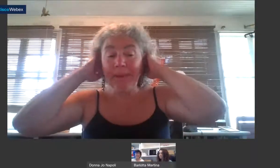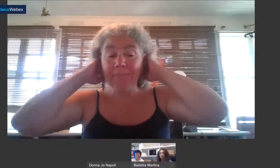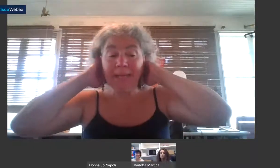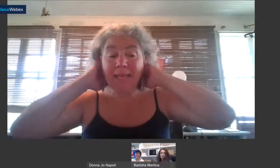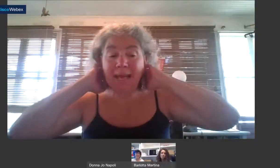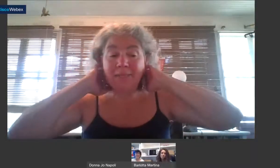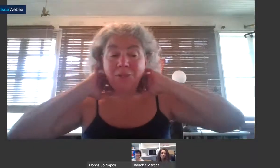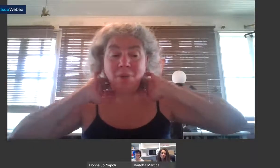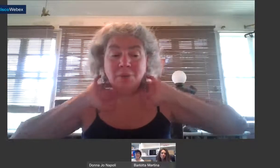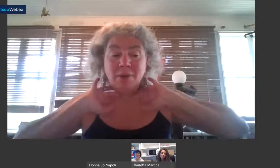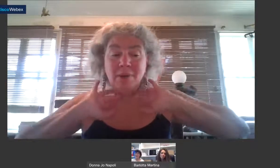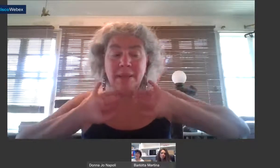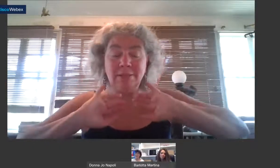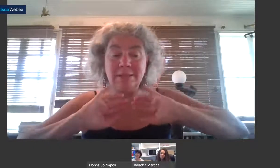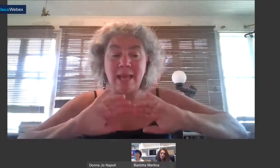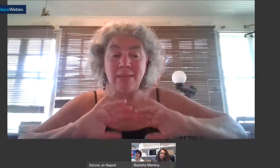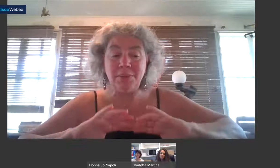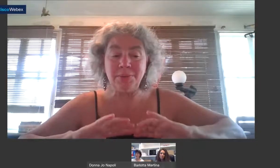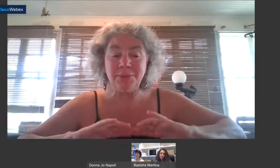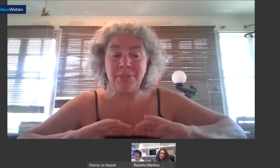but I don't know about signers who need